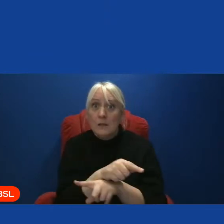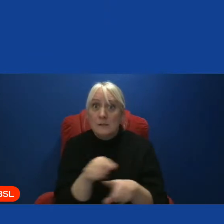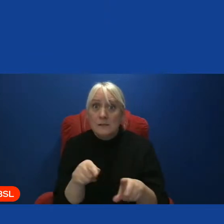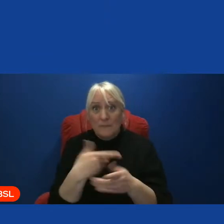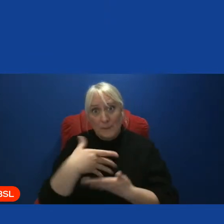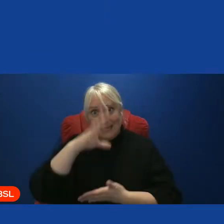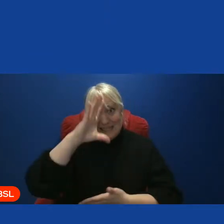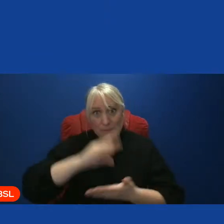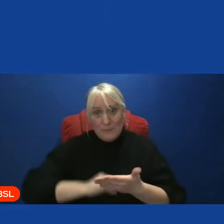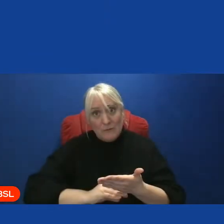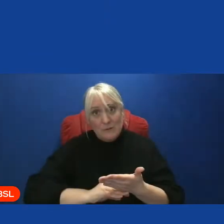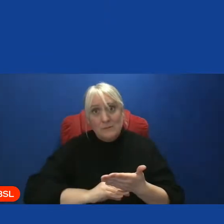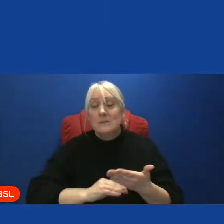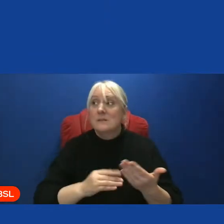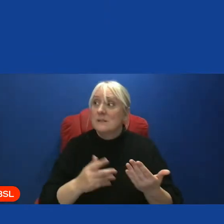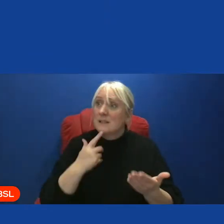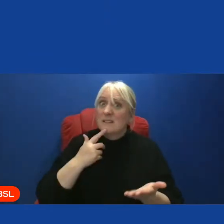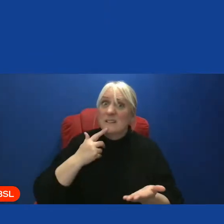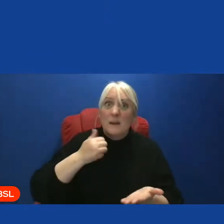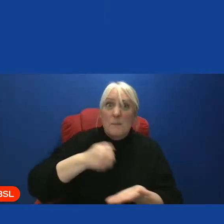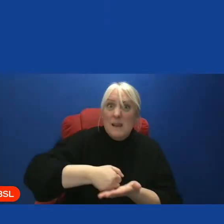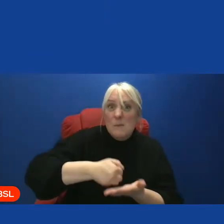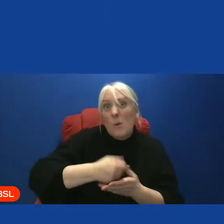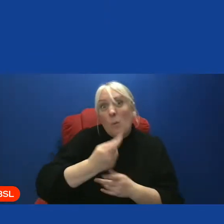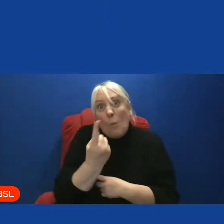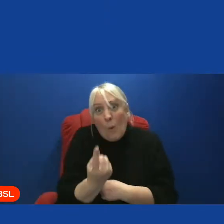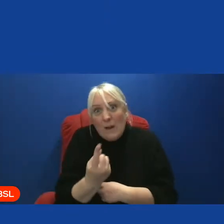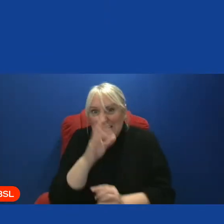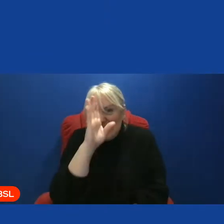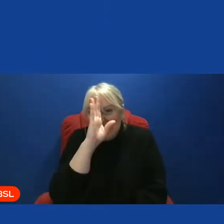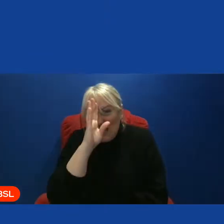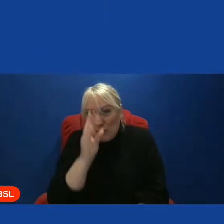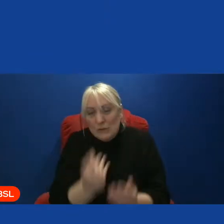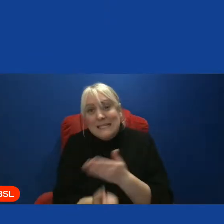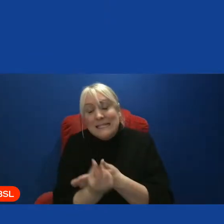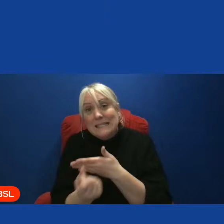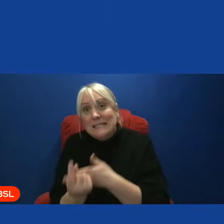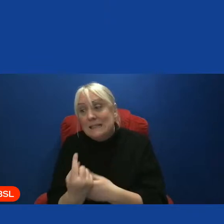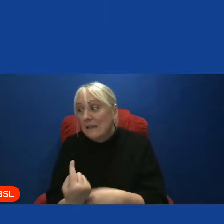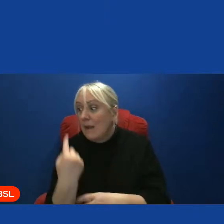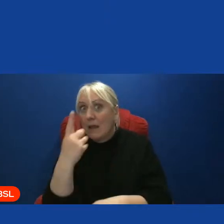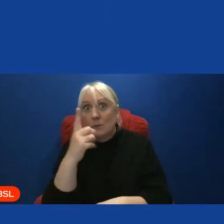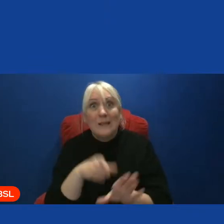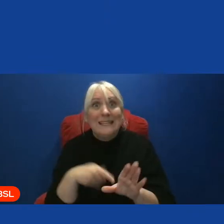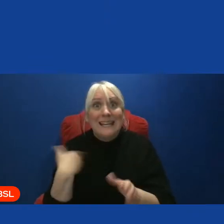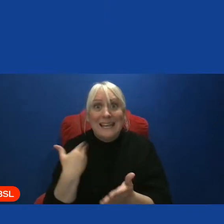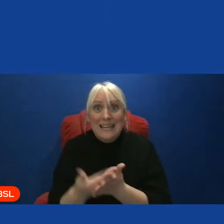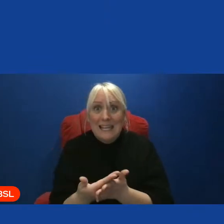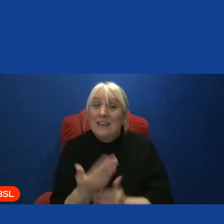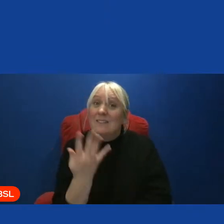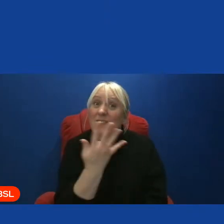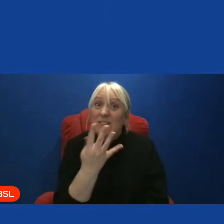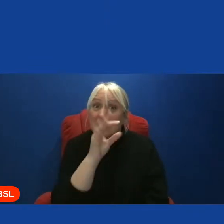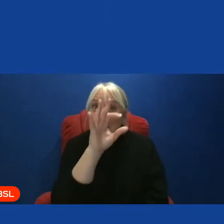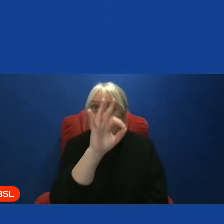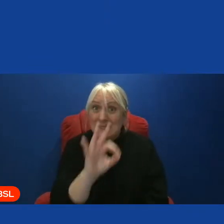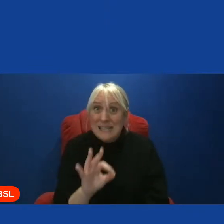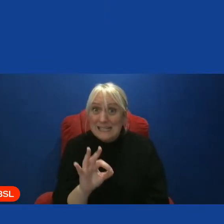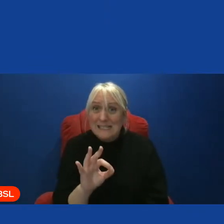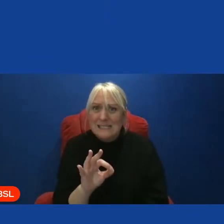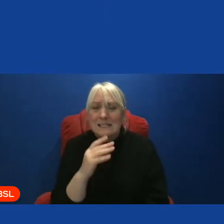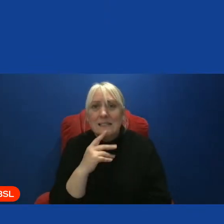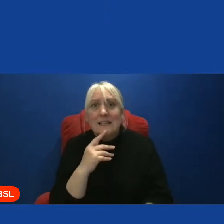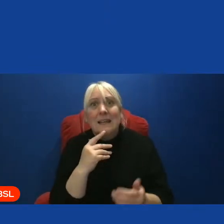experienced at least one dangerous incident in the last year, with 50% experienced 4 or more. The